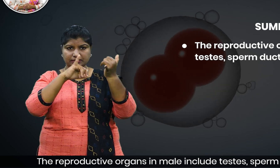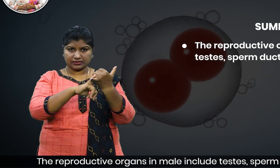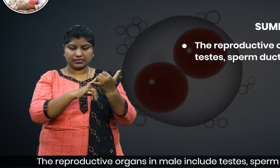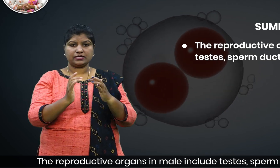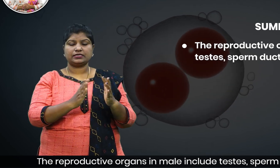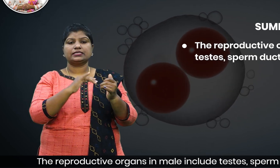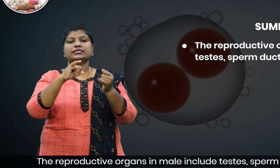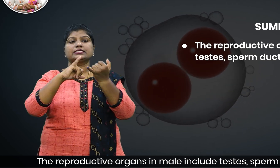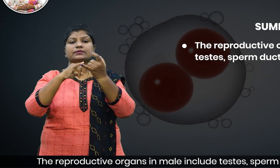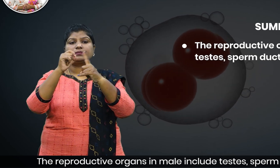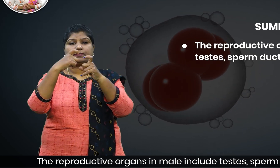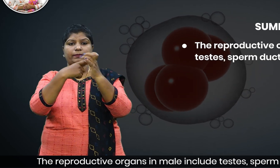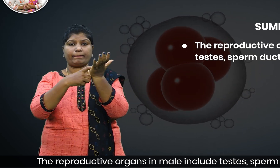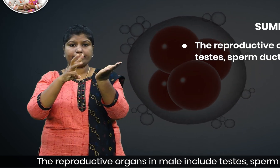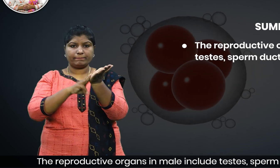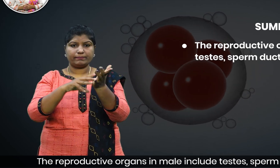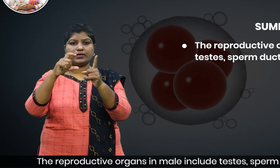sperm ducts,